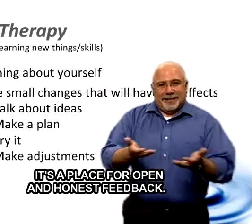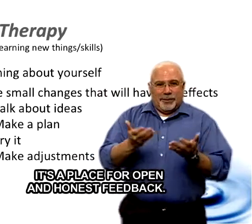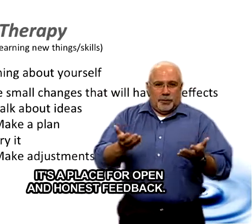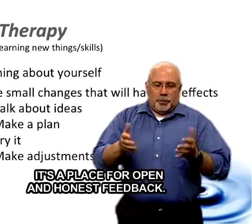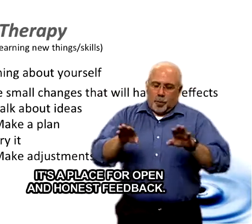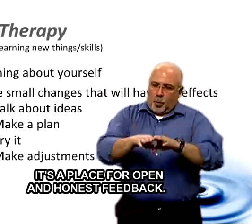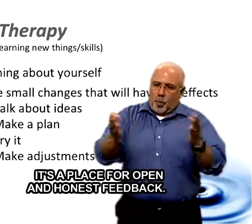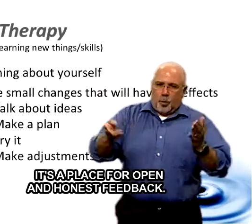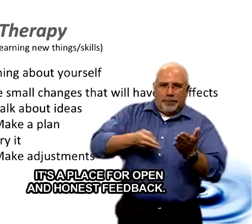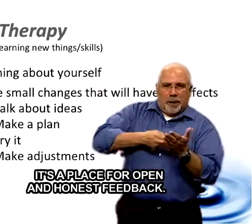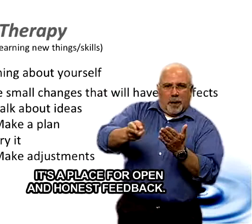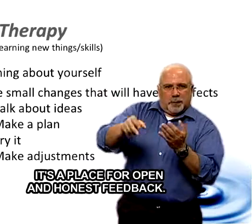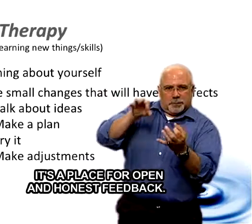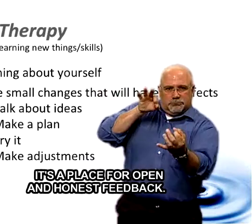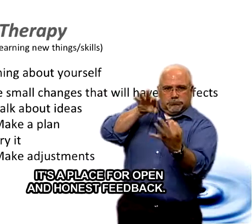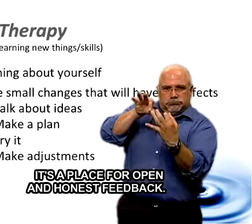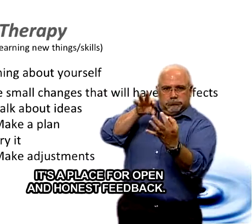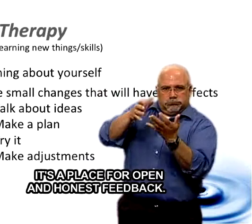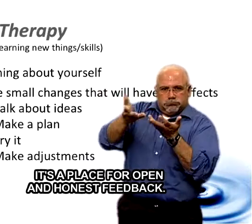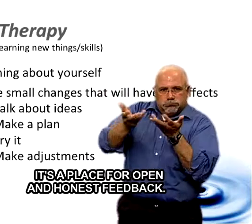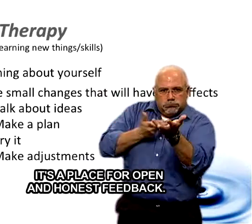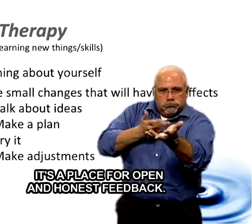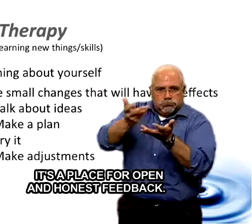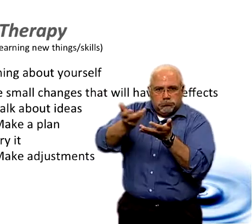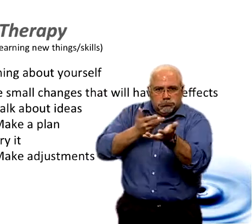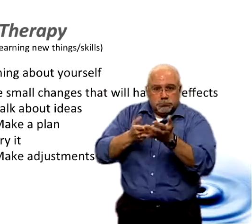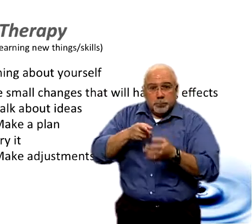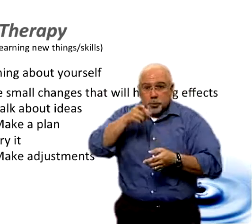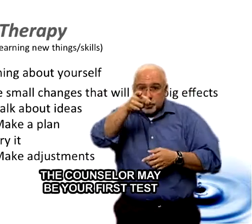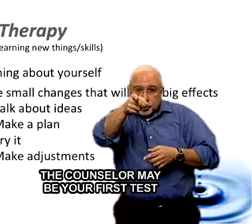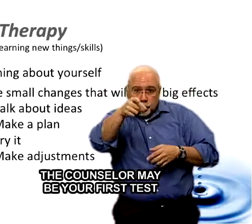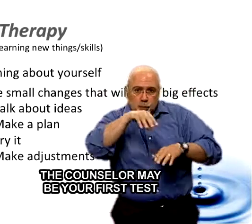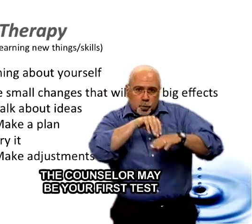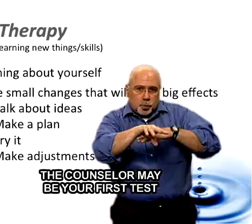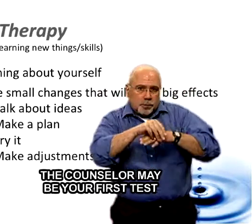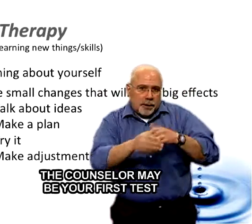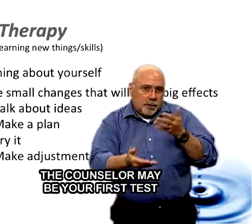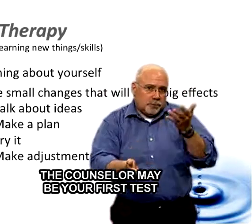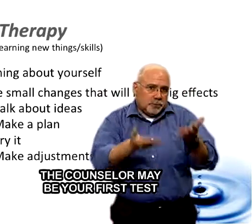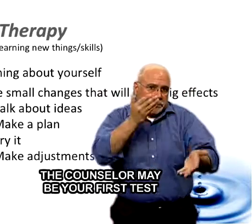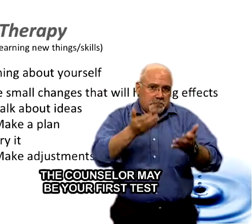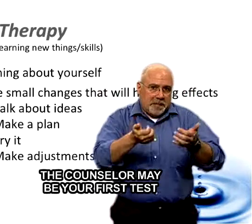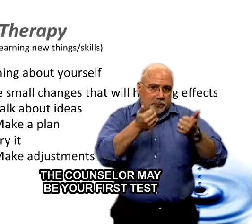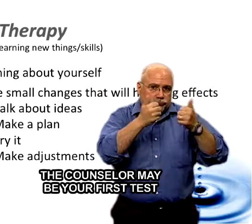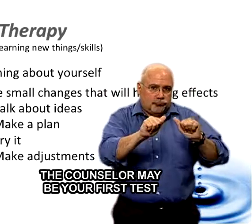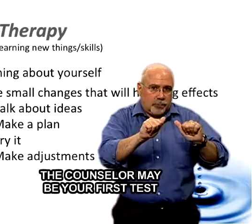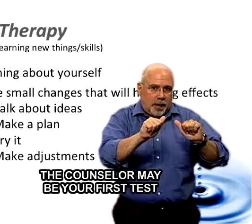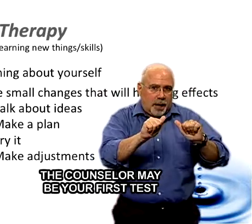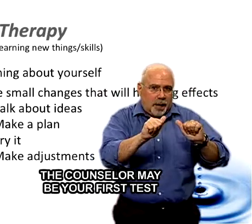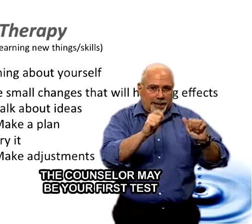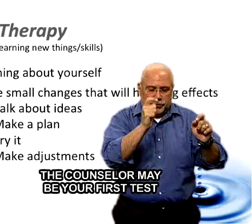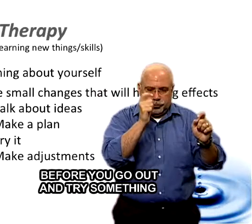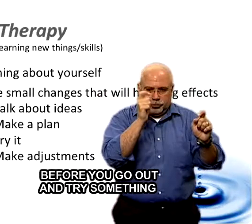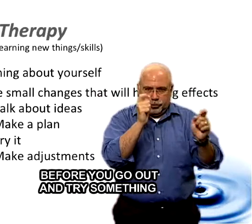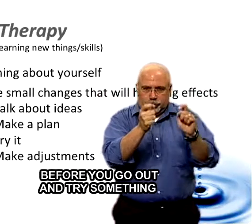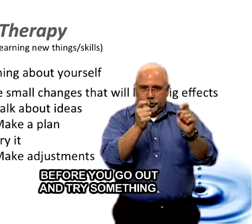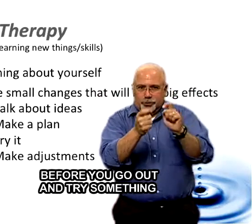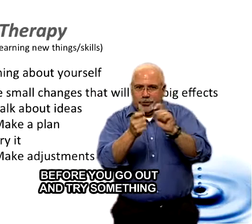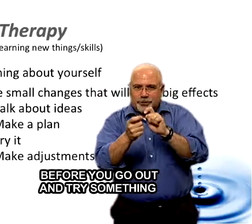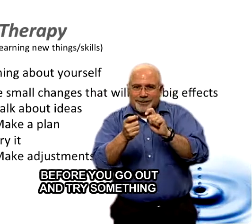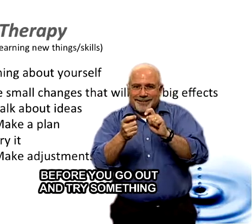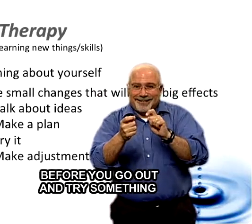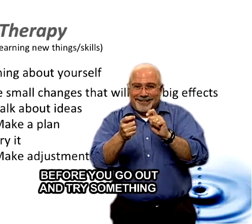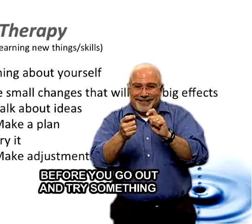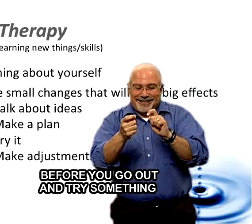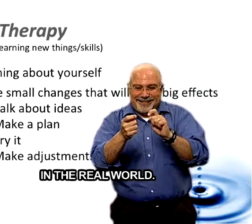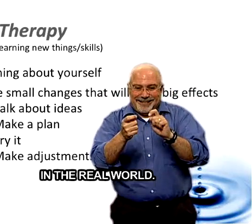It's a place for open and honest feedback. The counselor may be your first test before you go